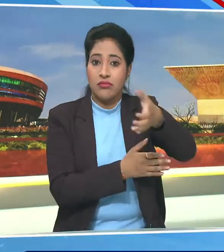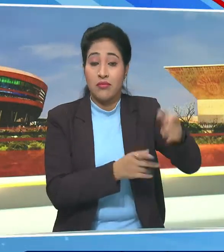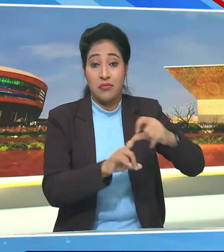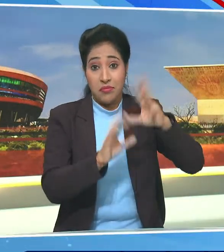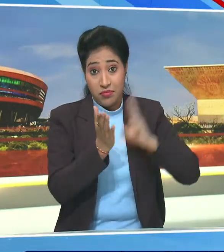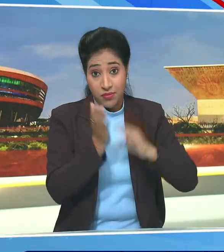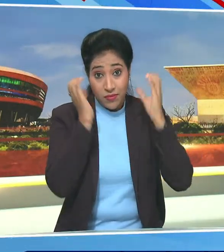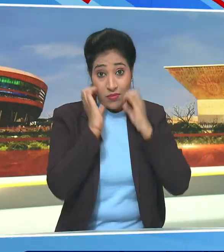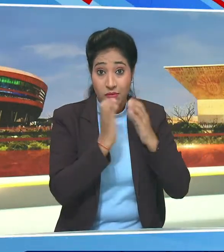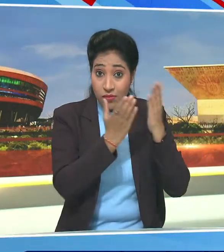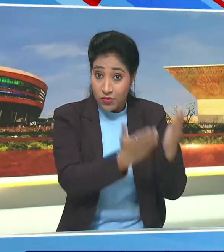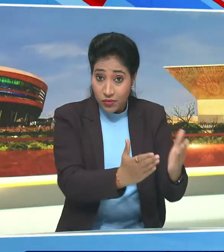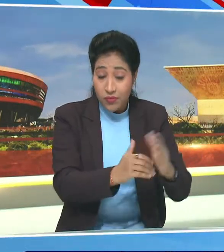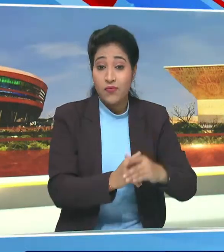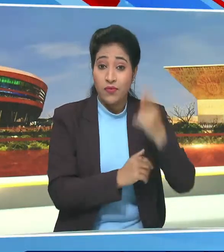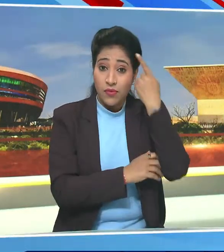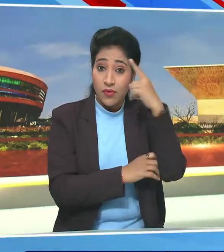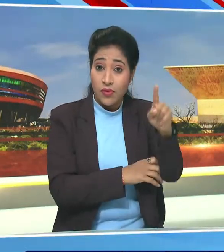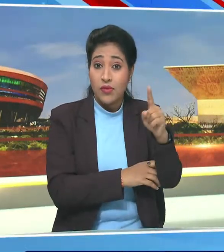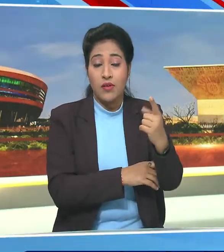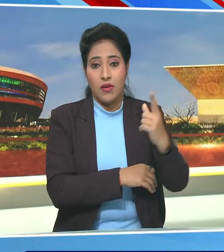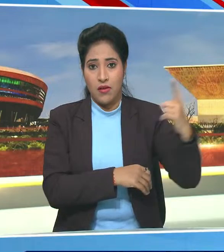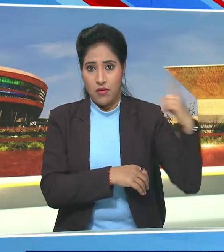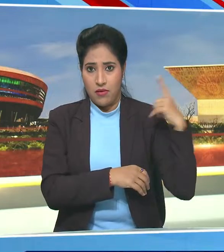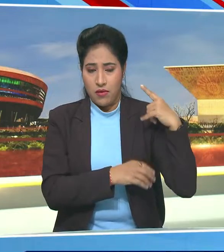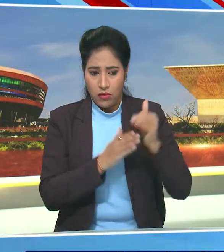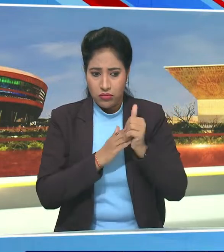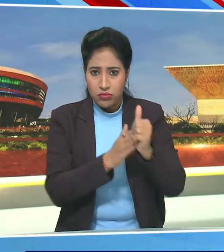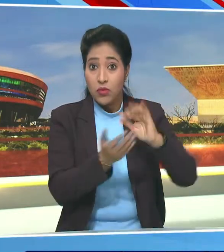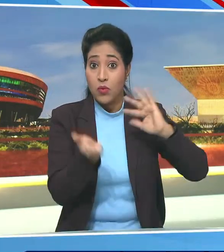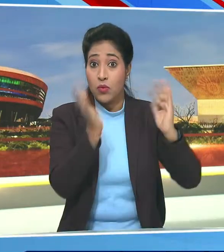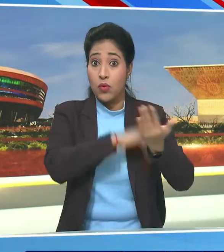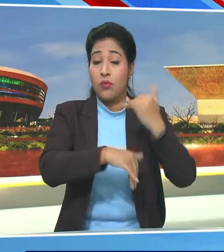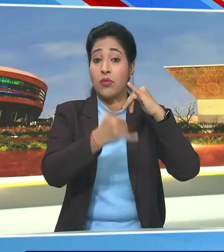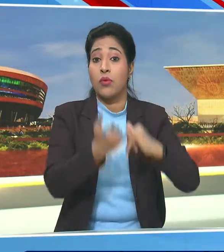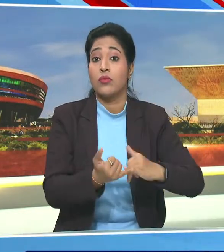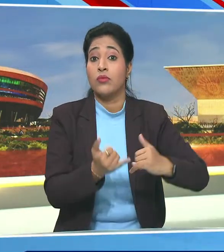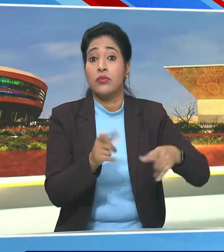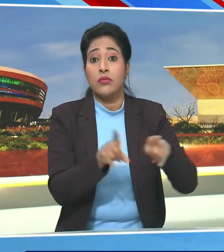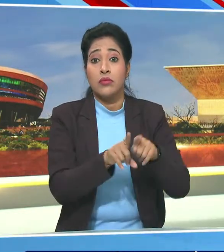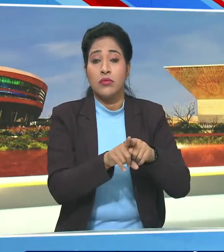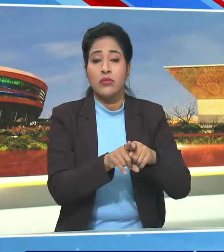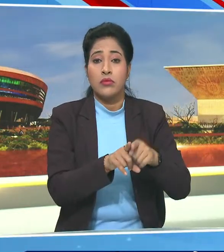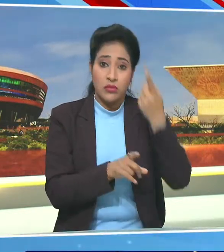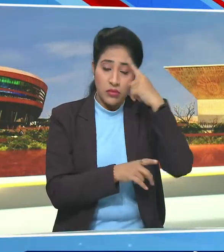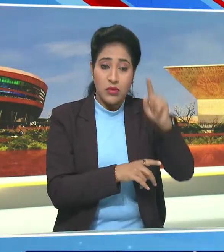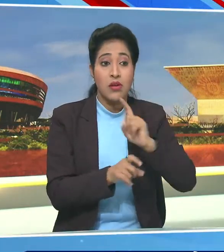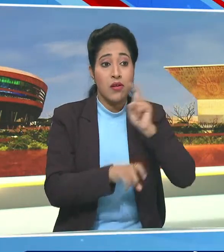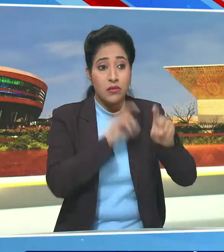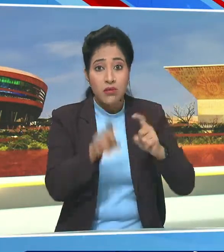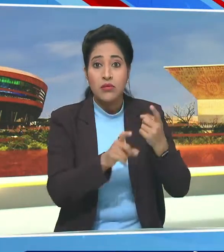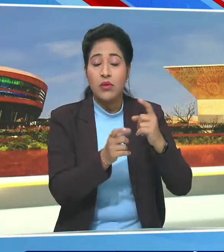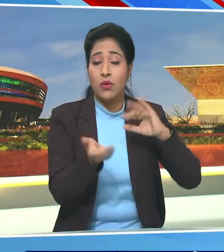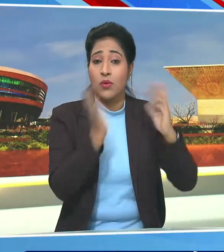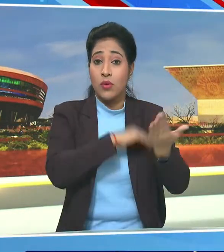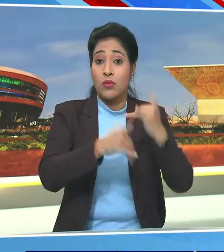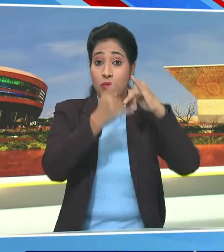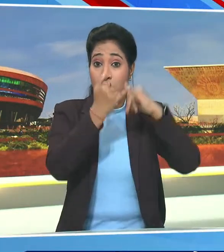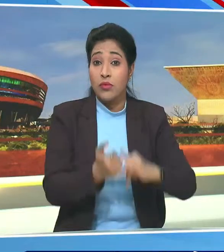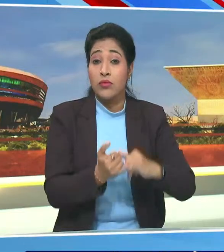Modi for his leadership in the Global South and for summoning us in the Global South